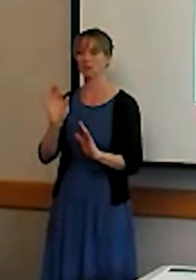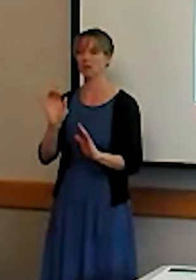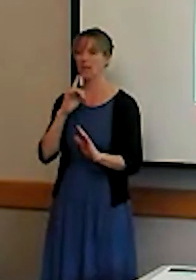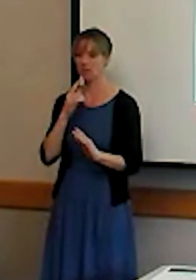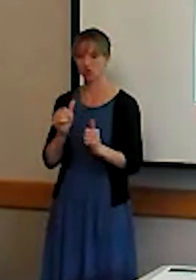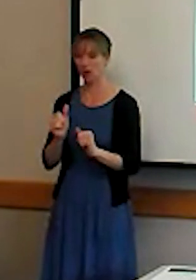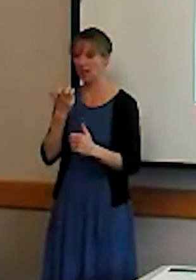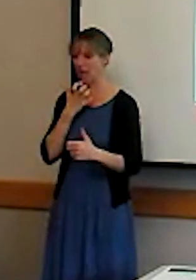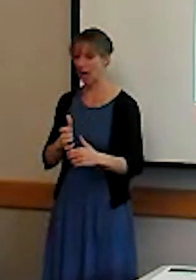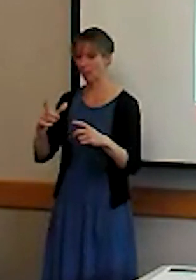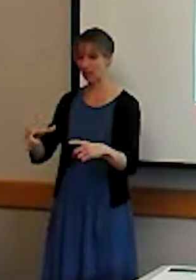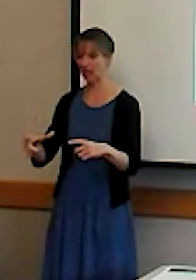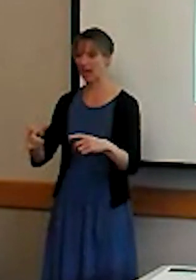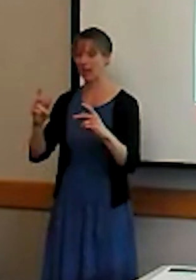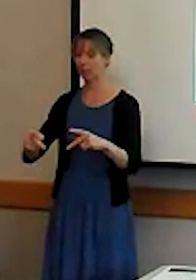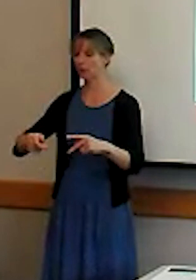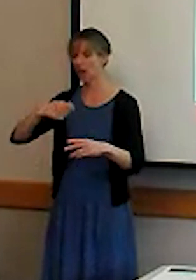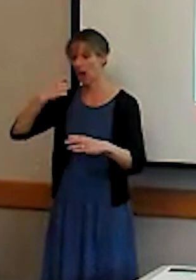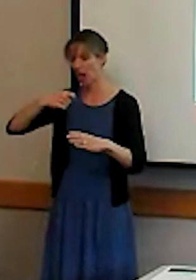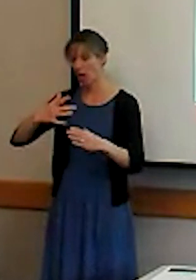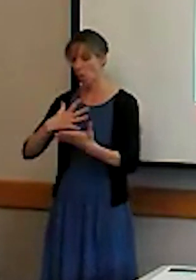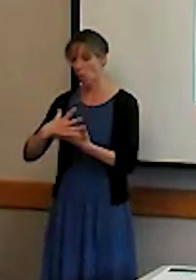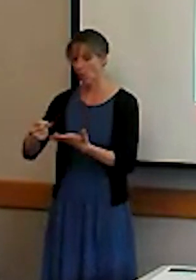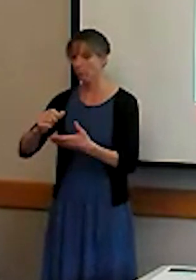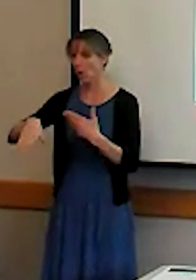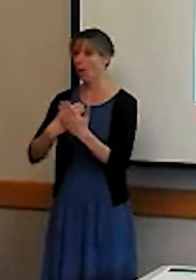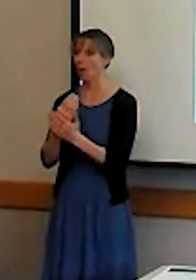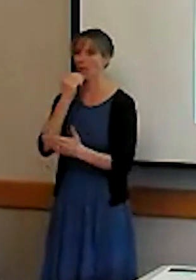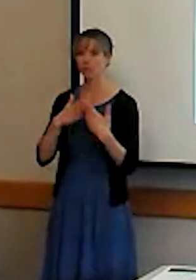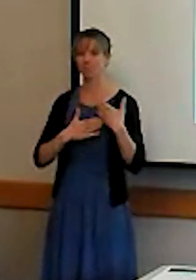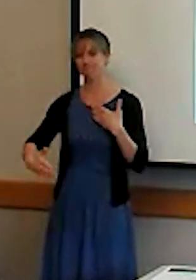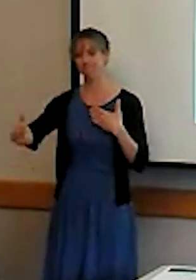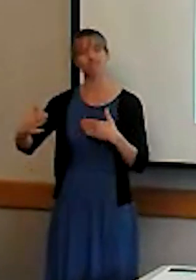tried our hot plate and that person ate all of her food from then on.